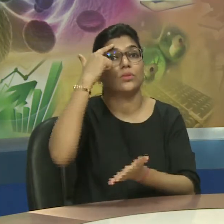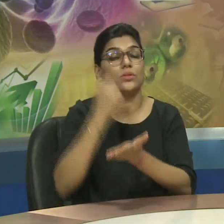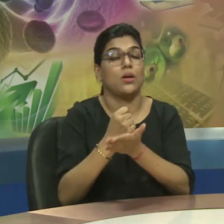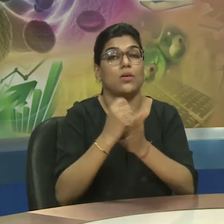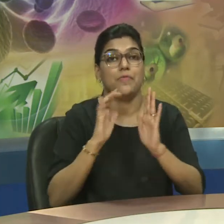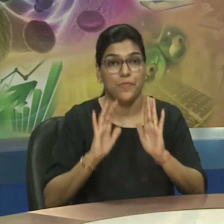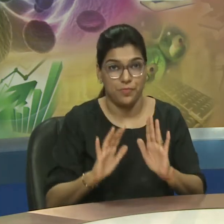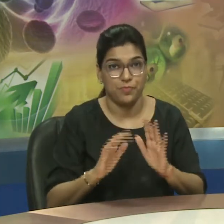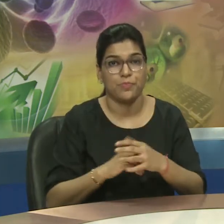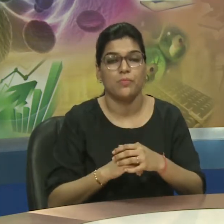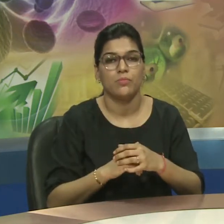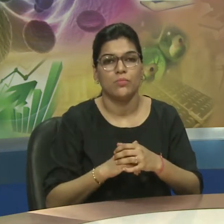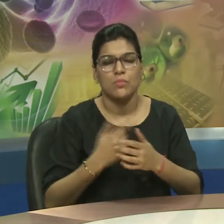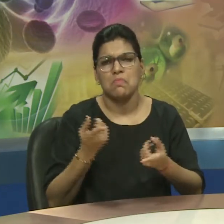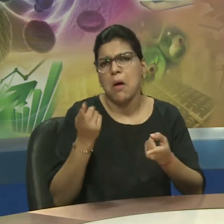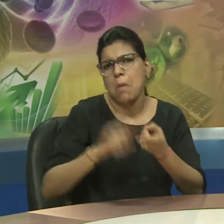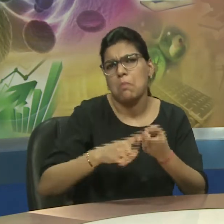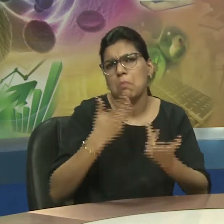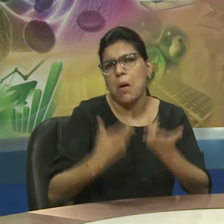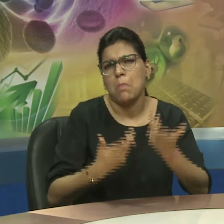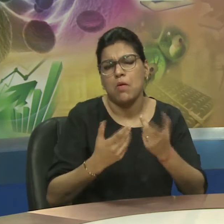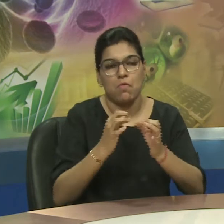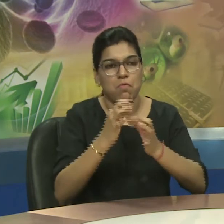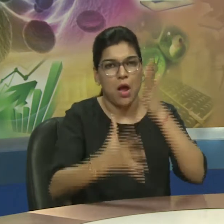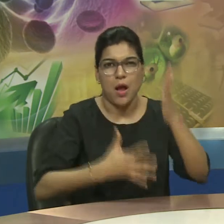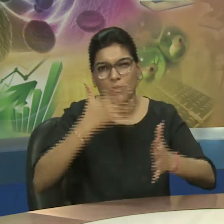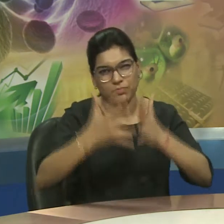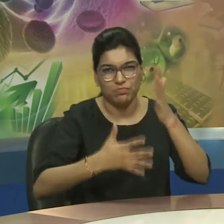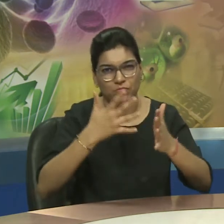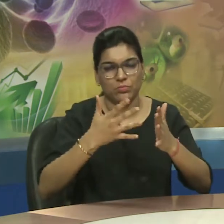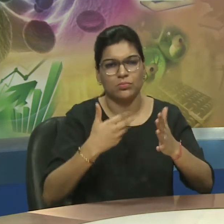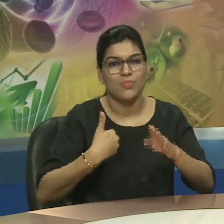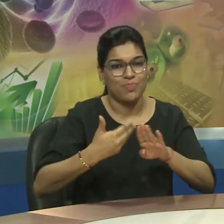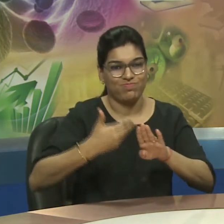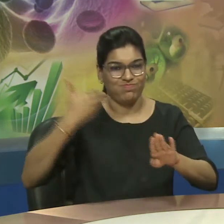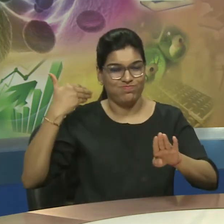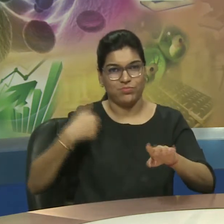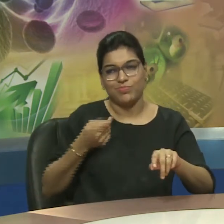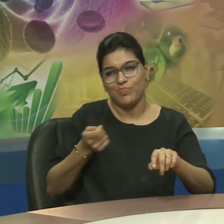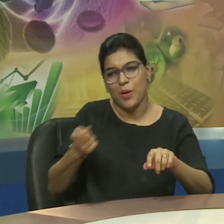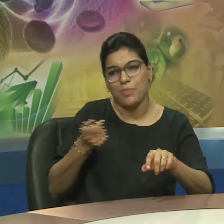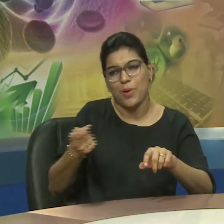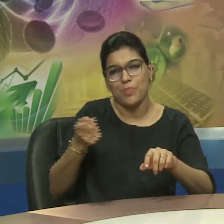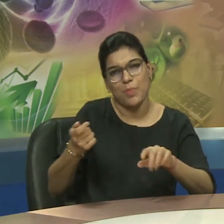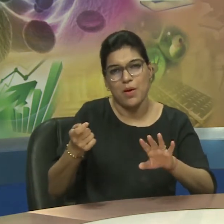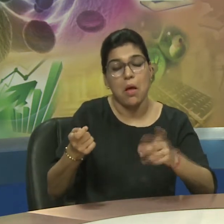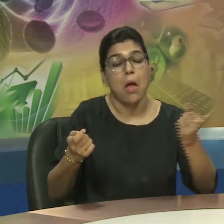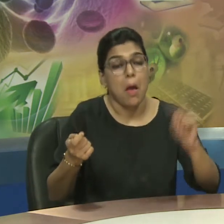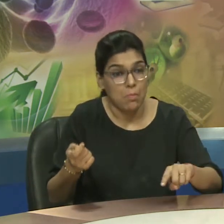First point is, it is the contract of indemnity, that is, the